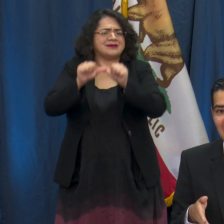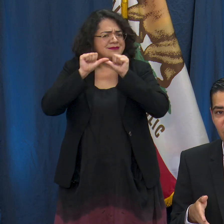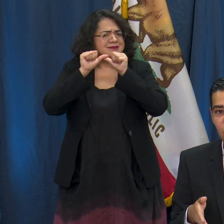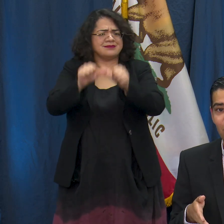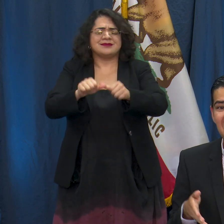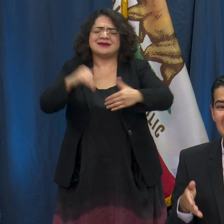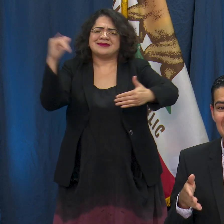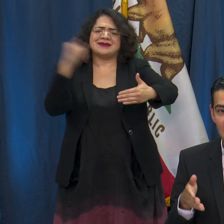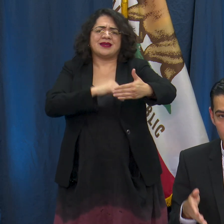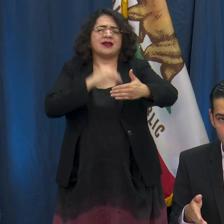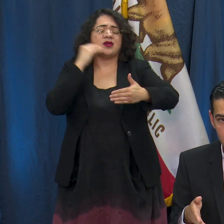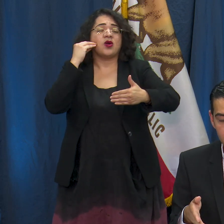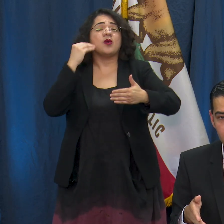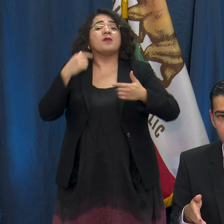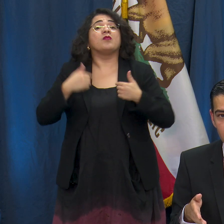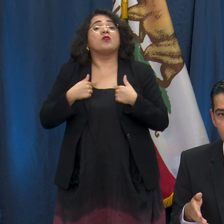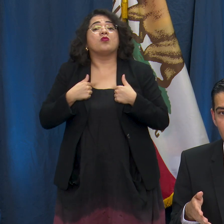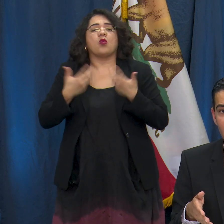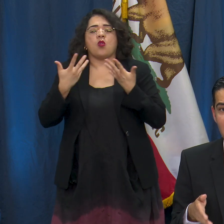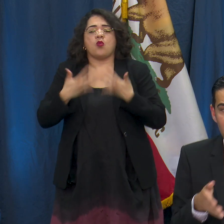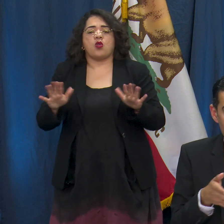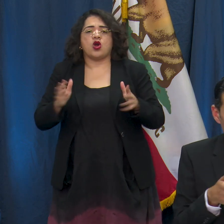people's lives in danger